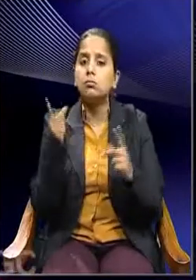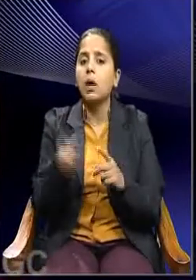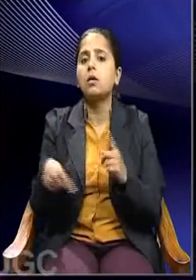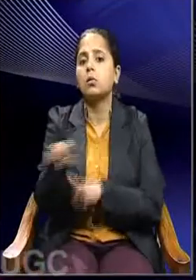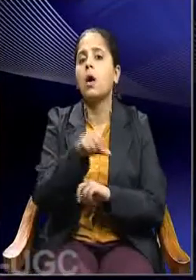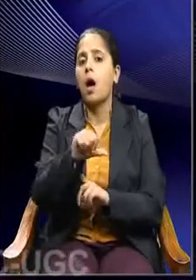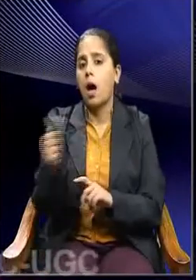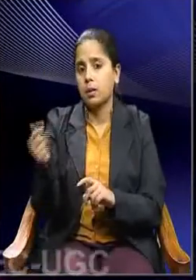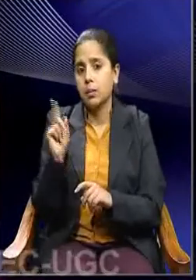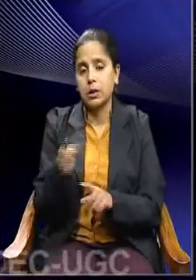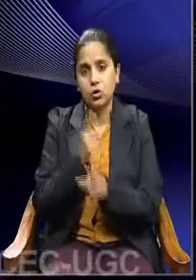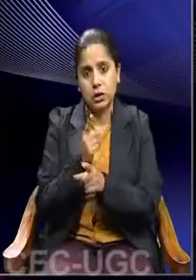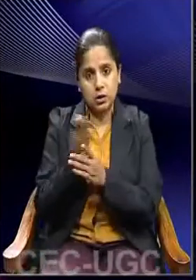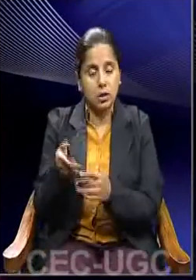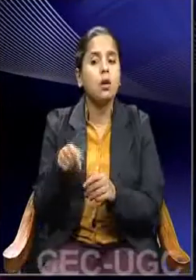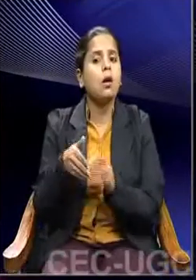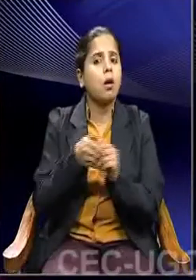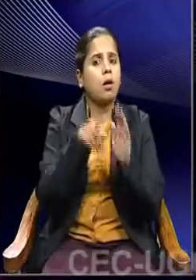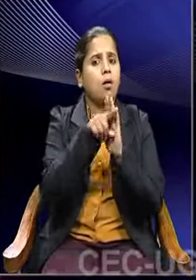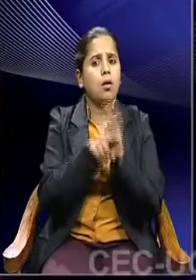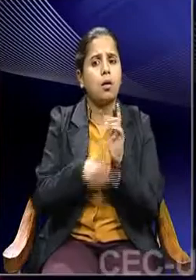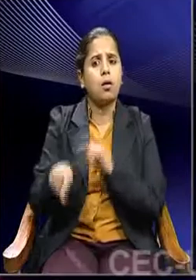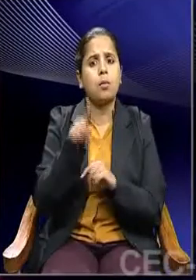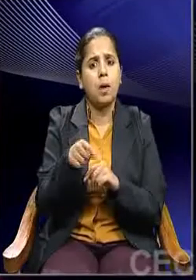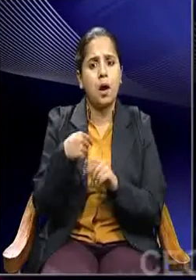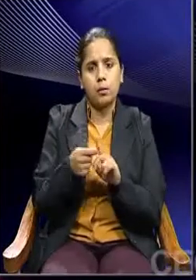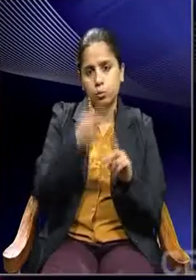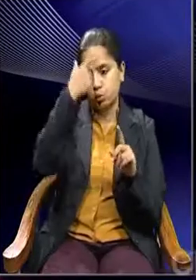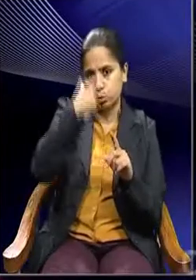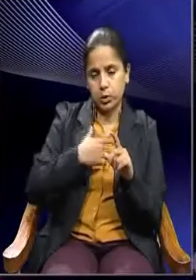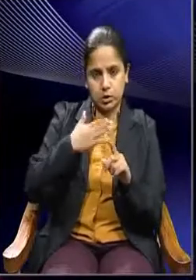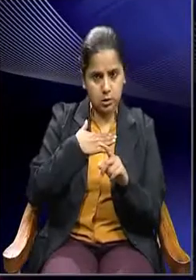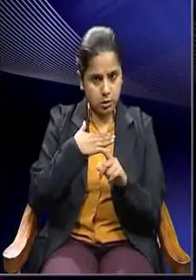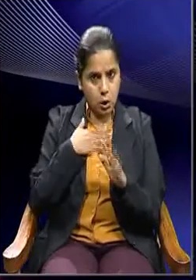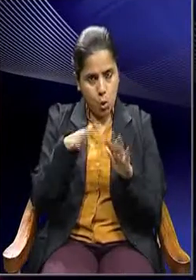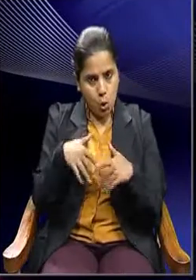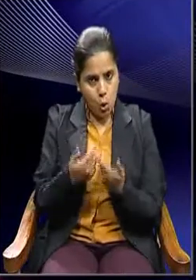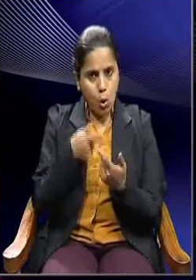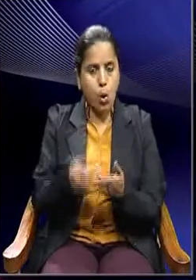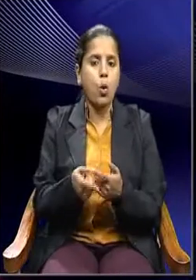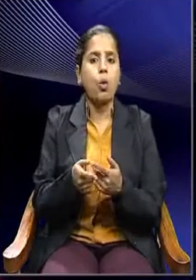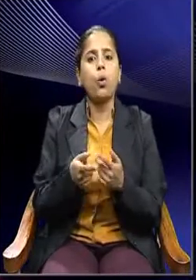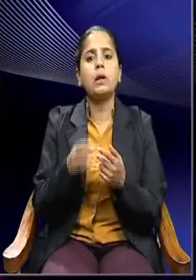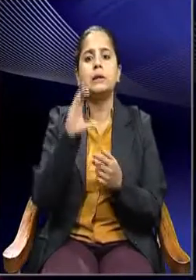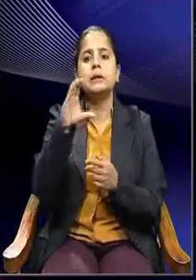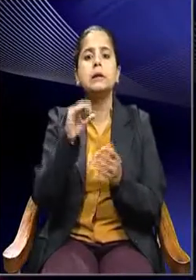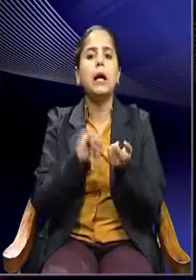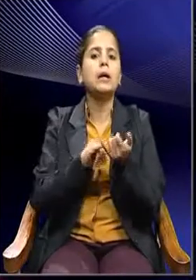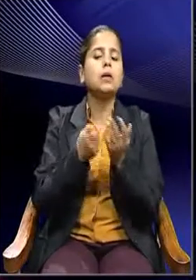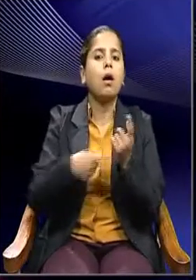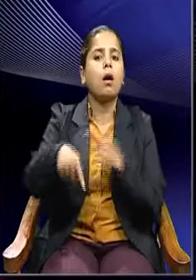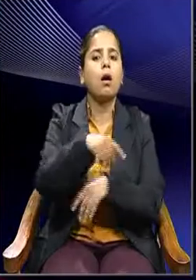the guiding principle also talks about that there must be a sense of personal and corporate responsibility